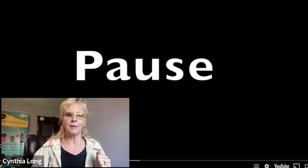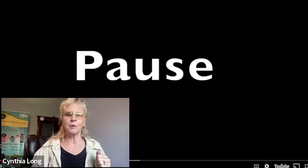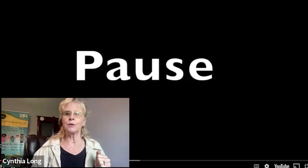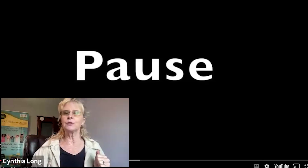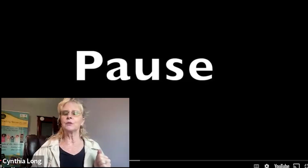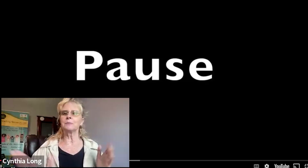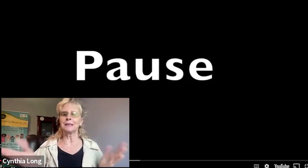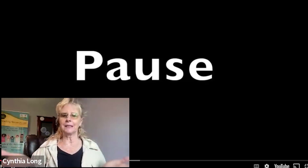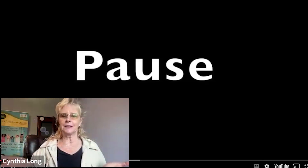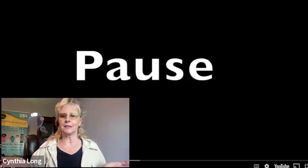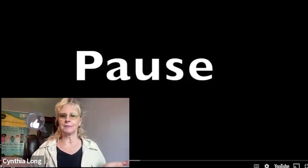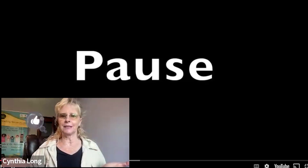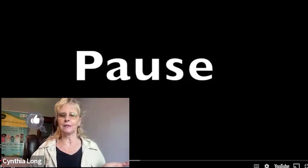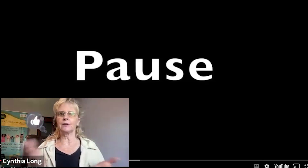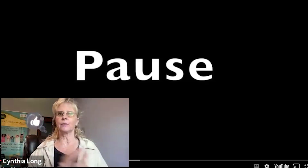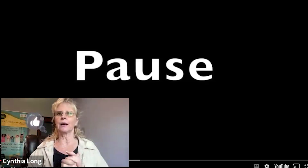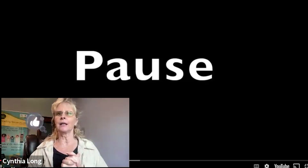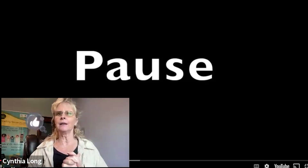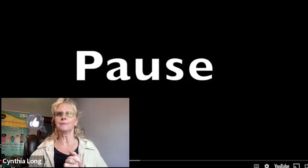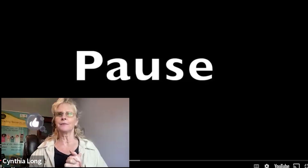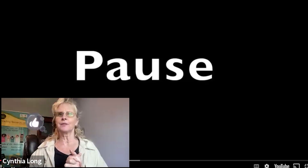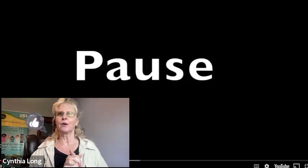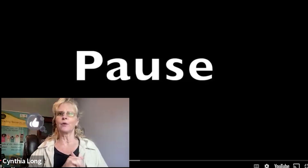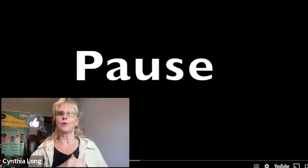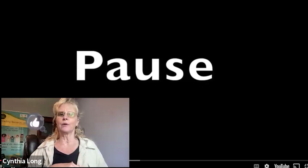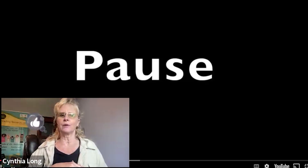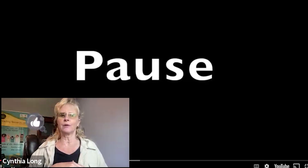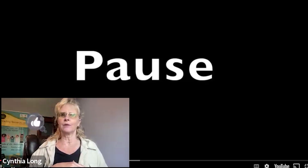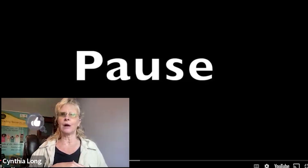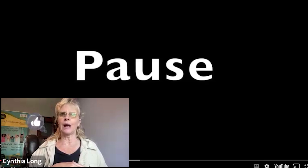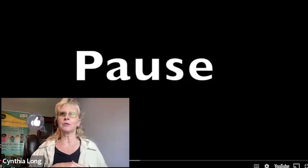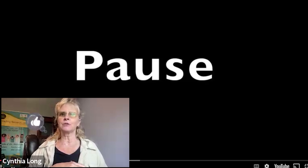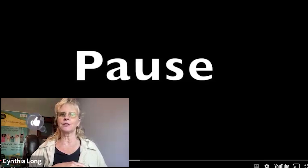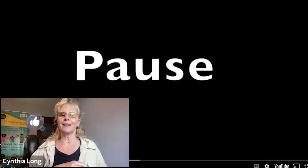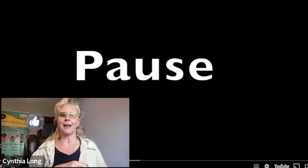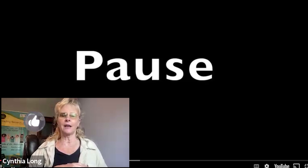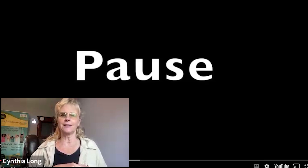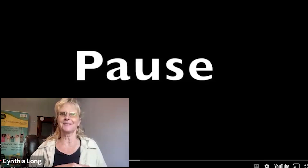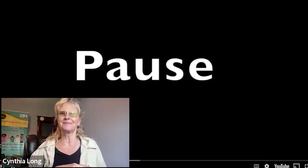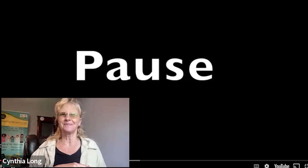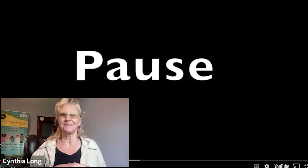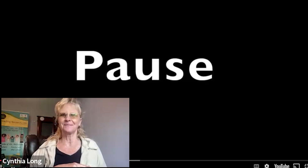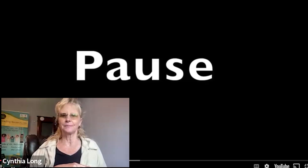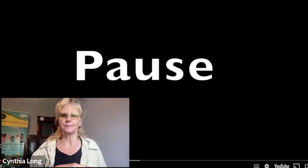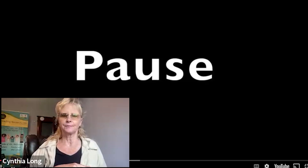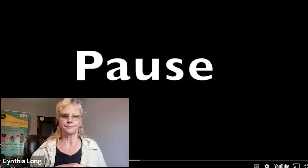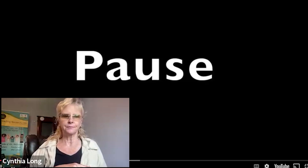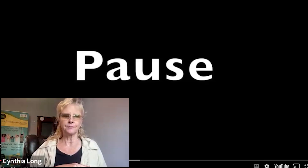now sign, I'm going to the policeman. You ready? So how would you sign that?